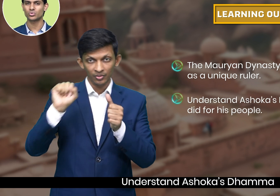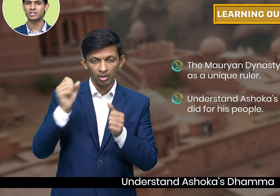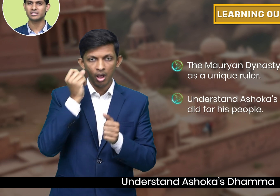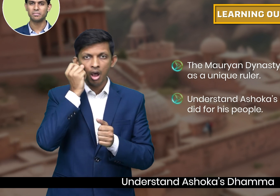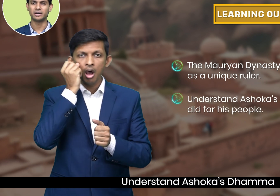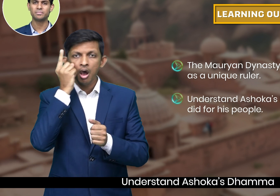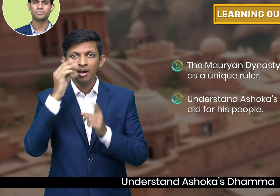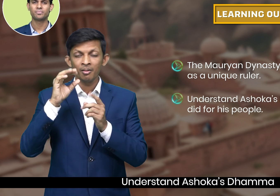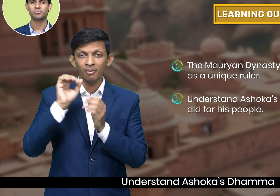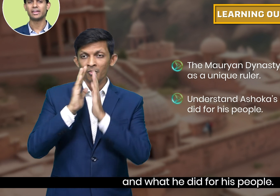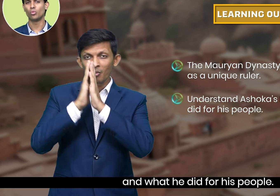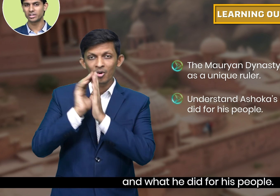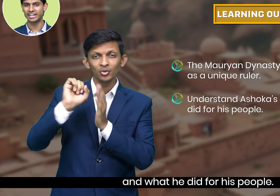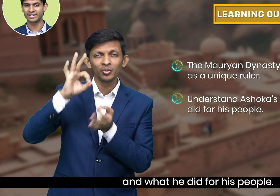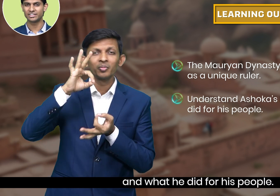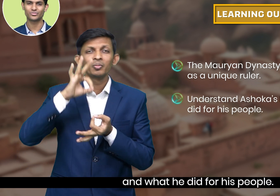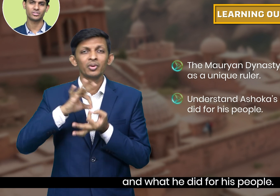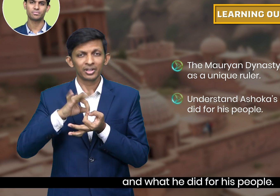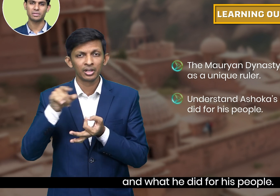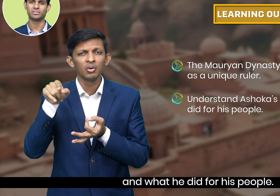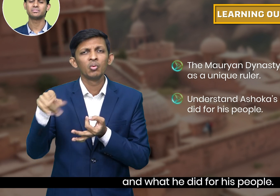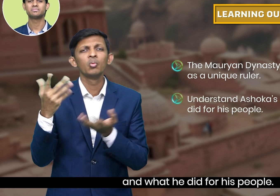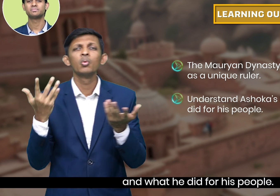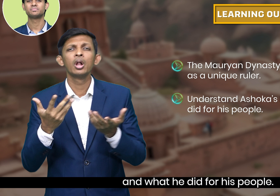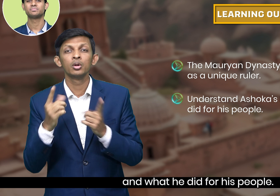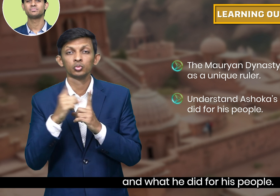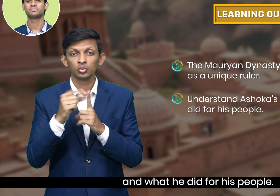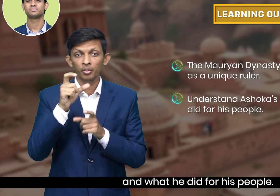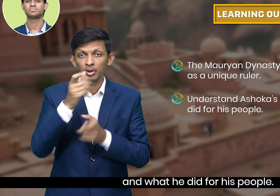Understand Ashoka's Dhamma and what he did for his people.